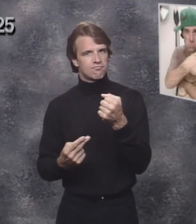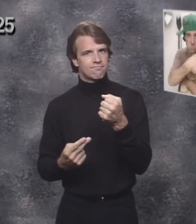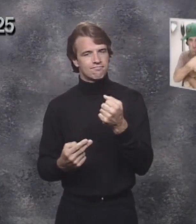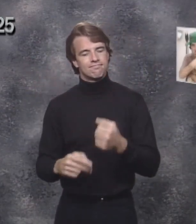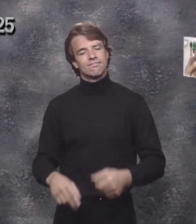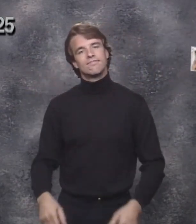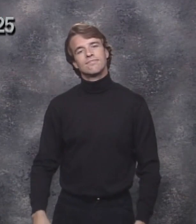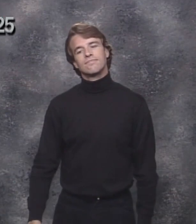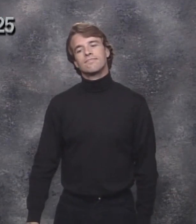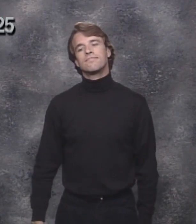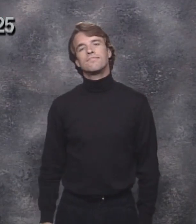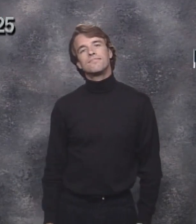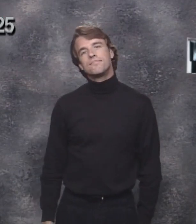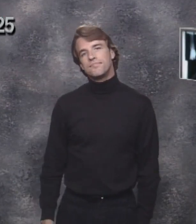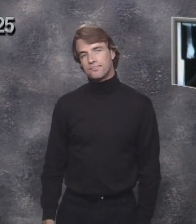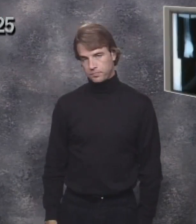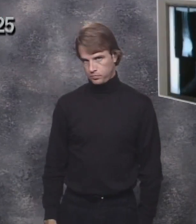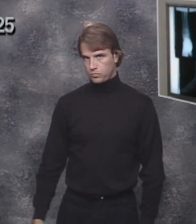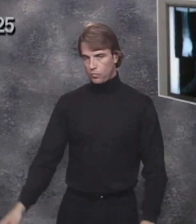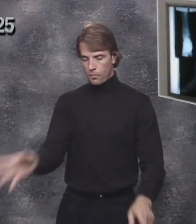use either sign.